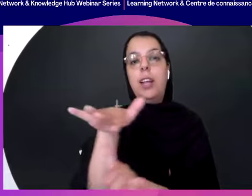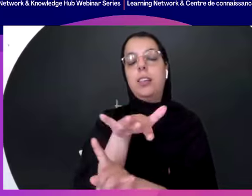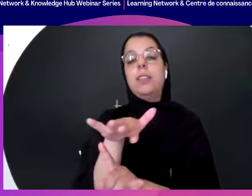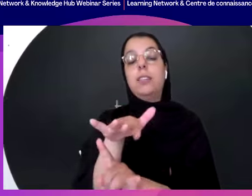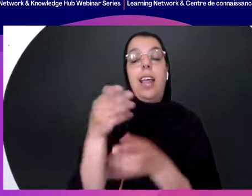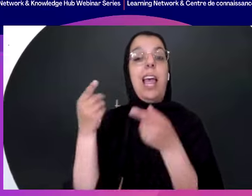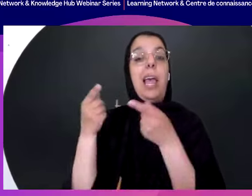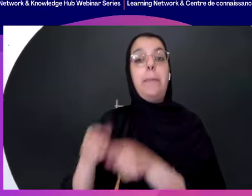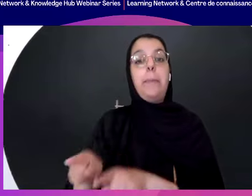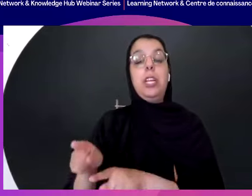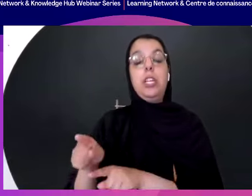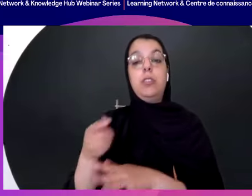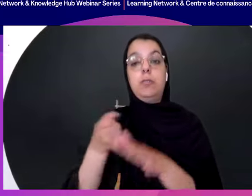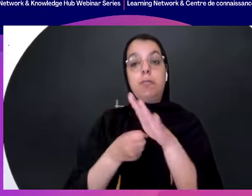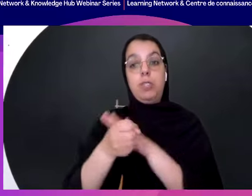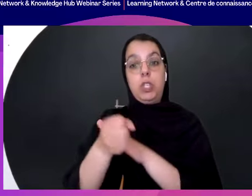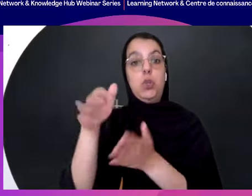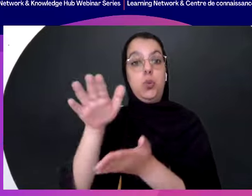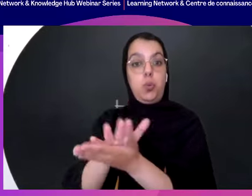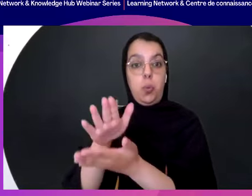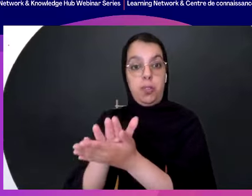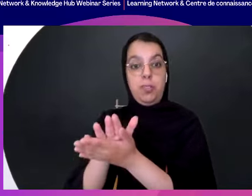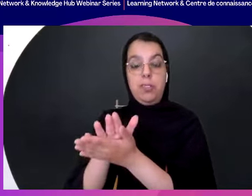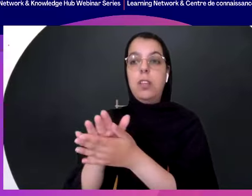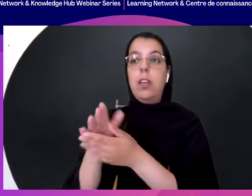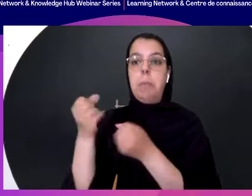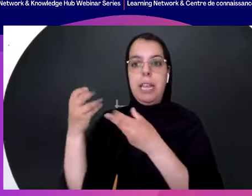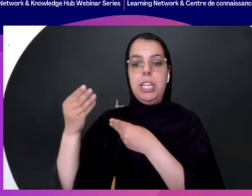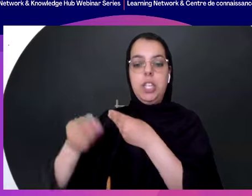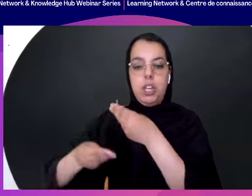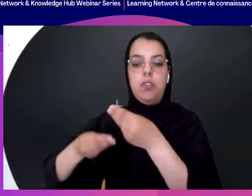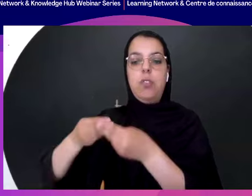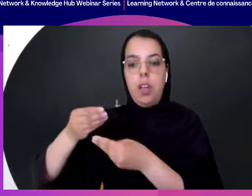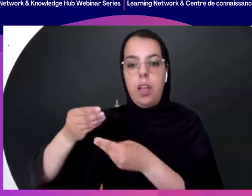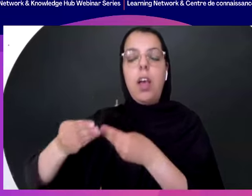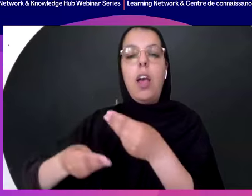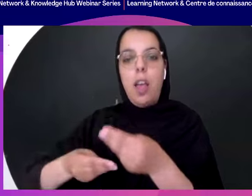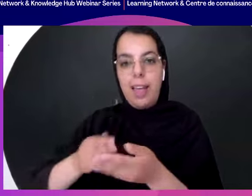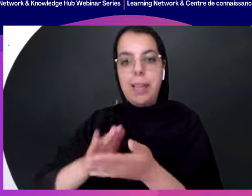is creating non-traditional identities and norms in which abuse is adaptive.